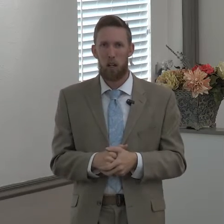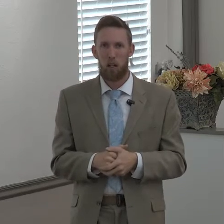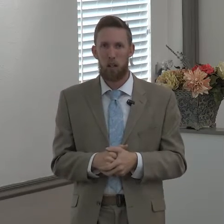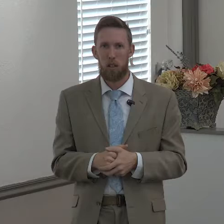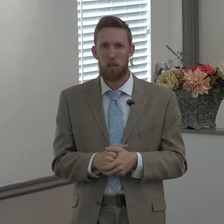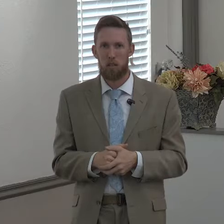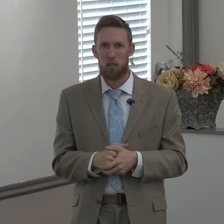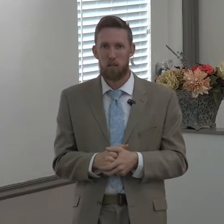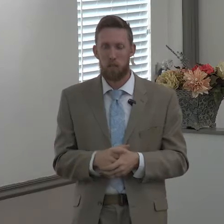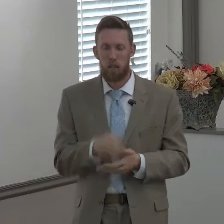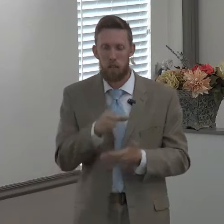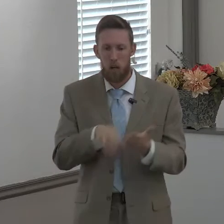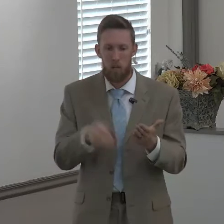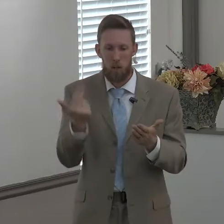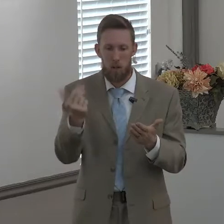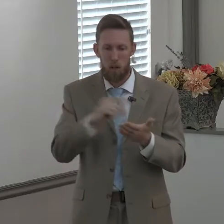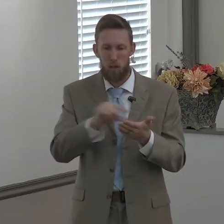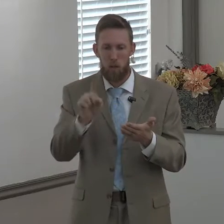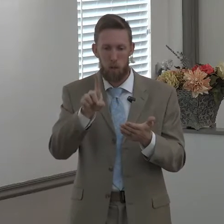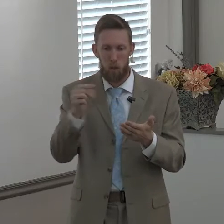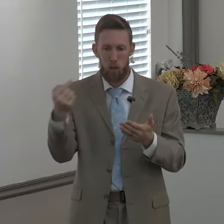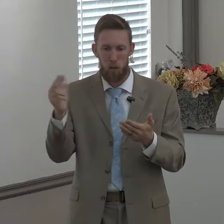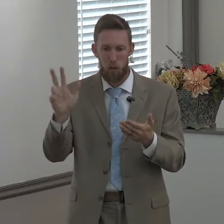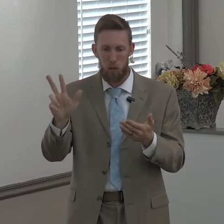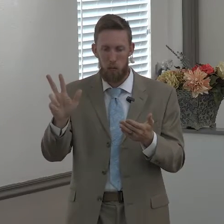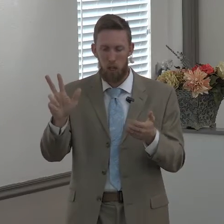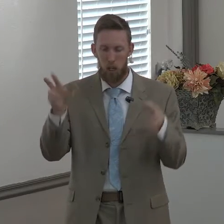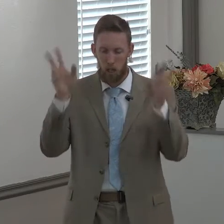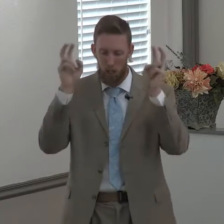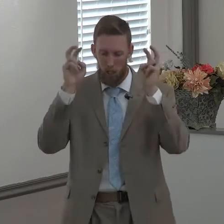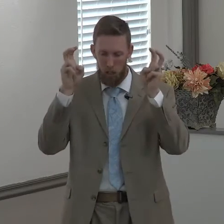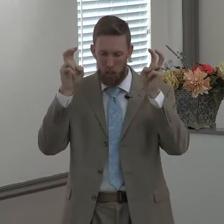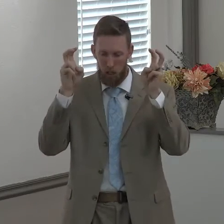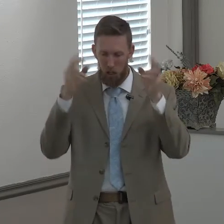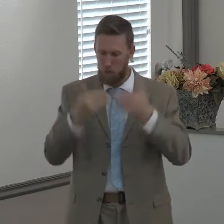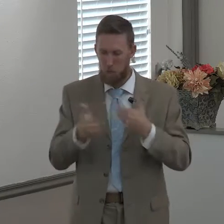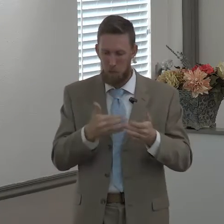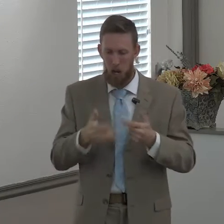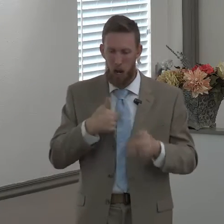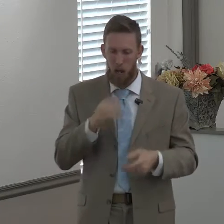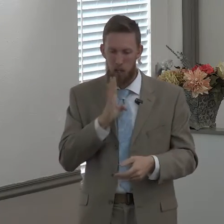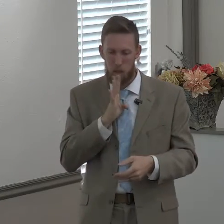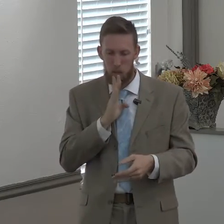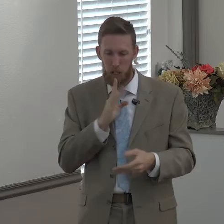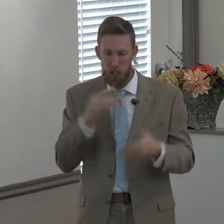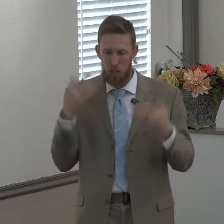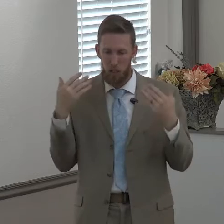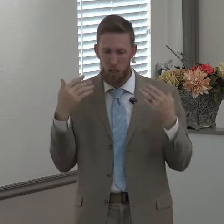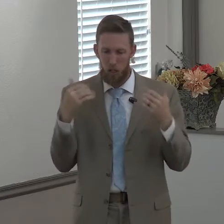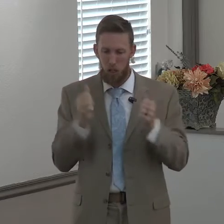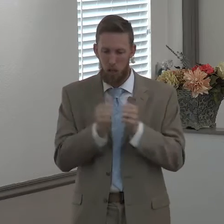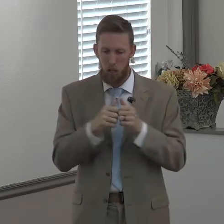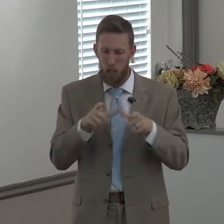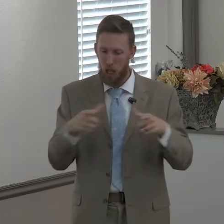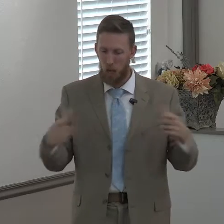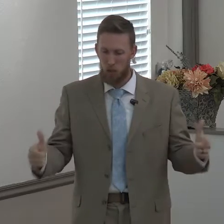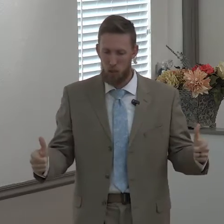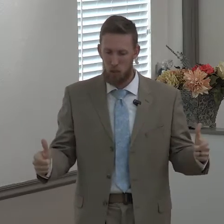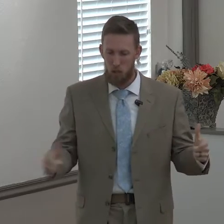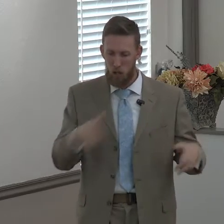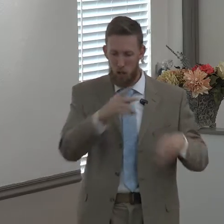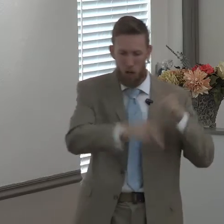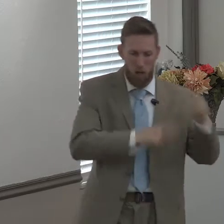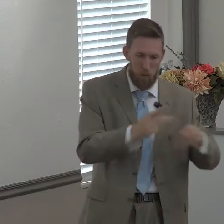It's absolutely necessary. We see that in 1 Corinthians 13. Let me read again the first